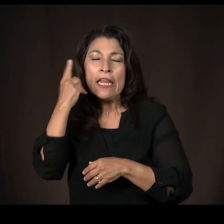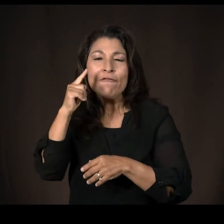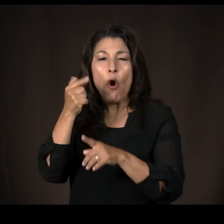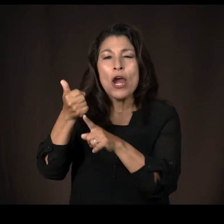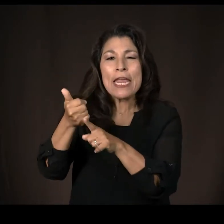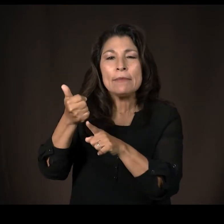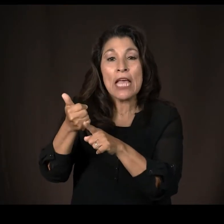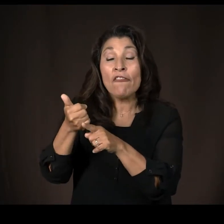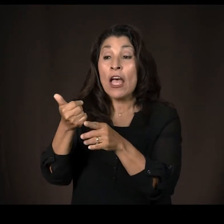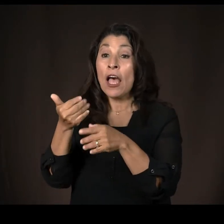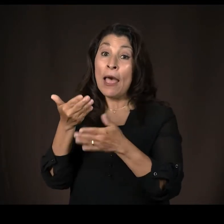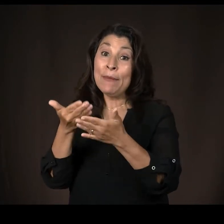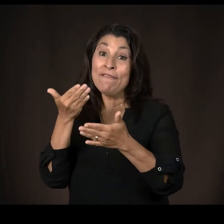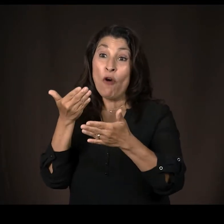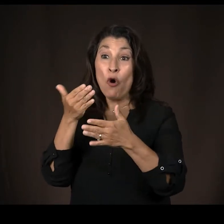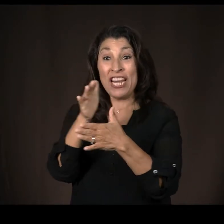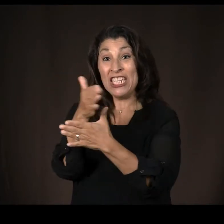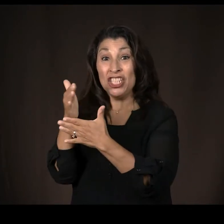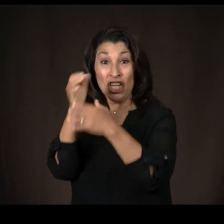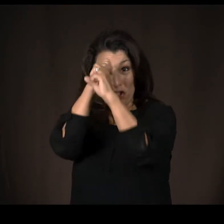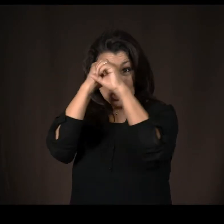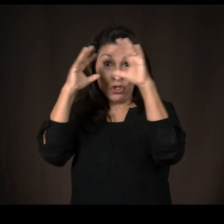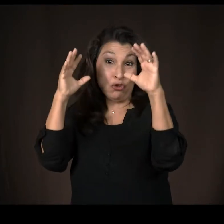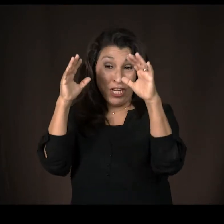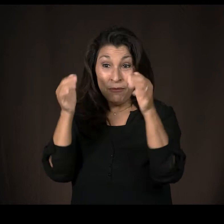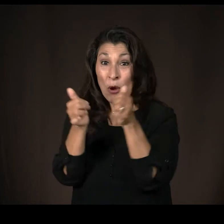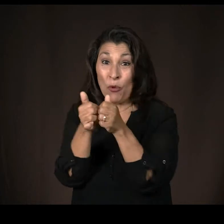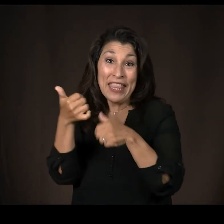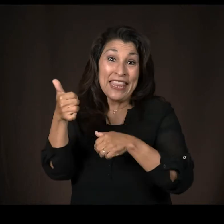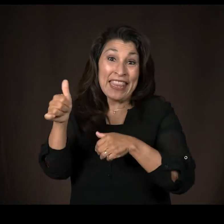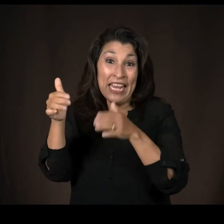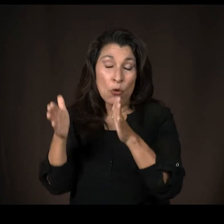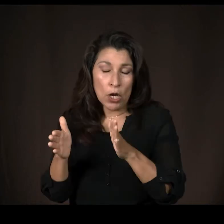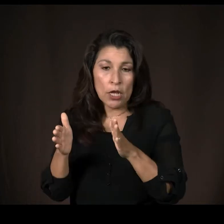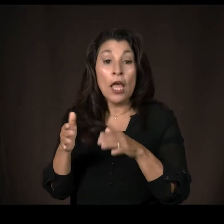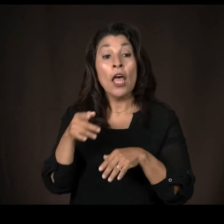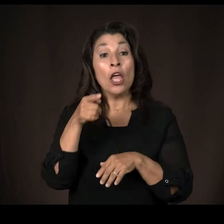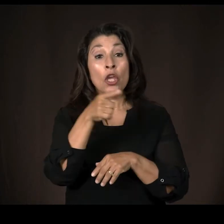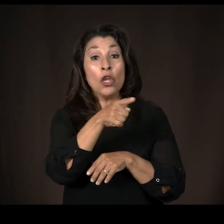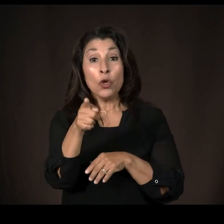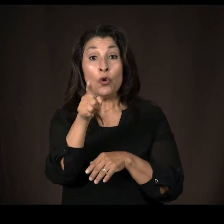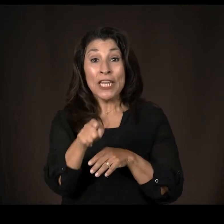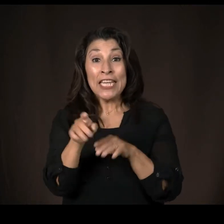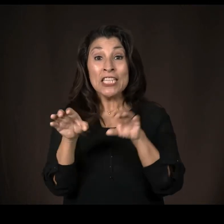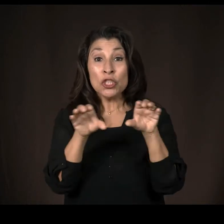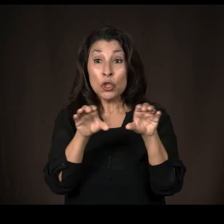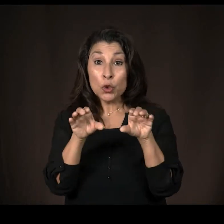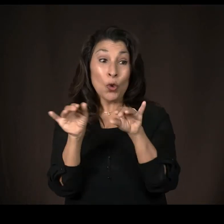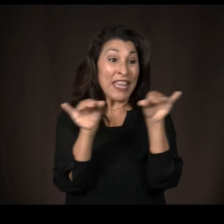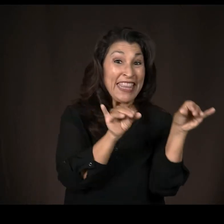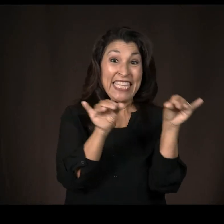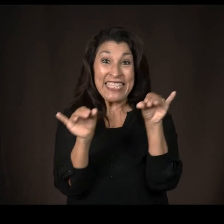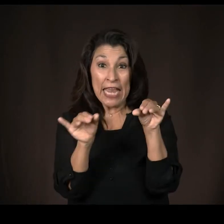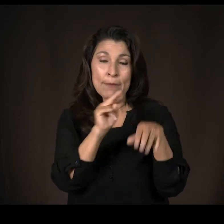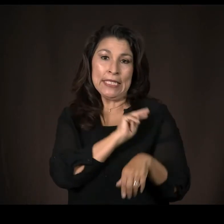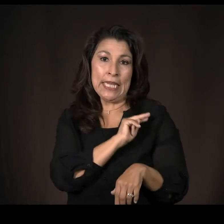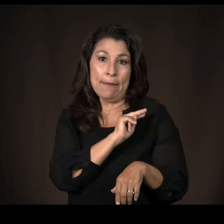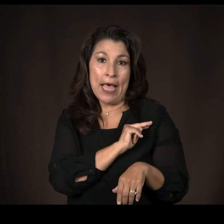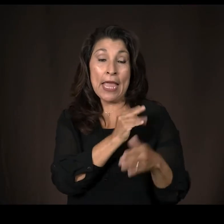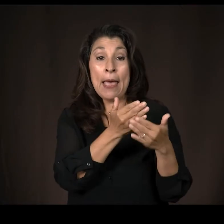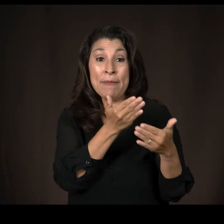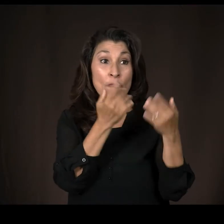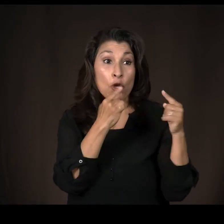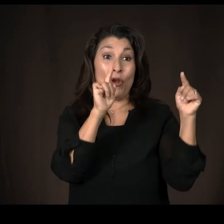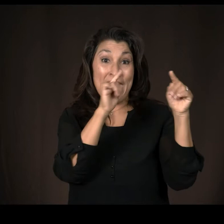says anything. You need to do the same thing with any dream that God gives you. Nehemiah chapter 2, verse 12 and